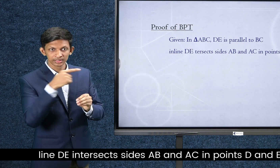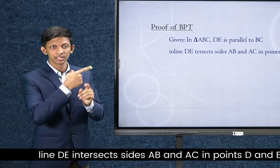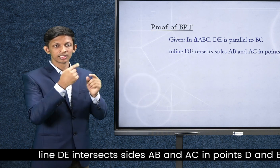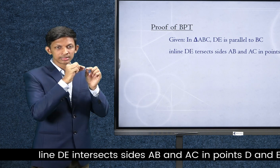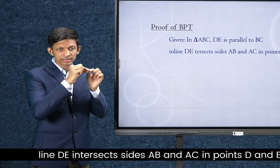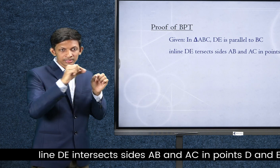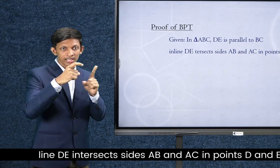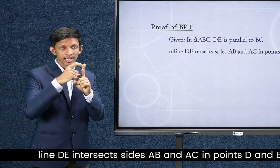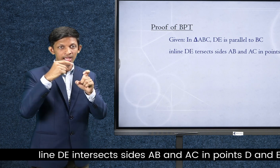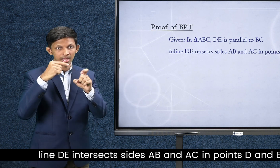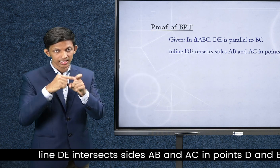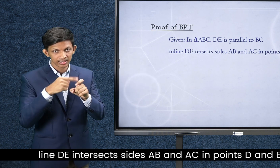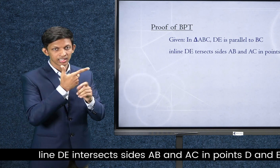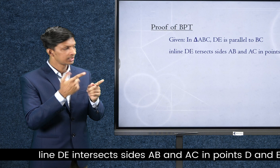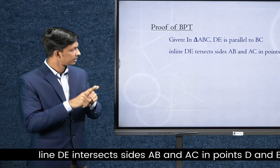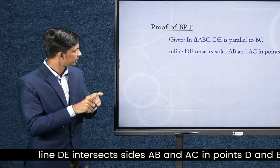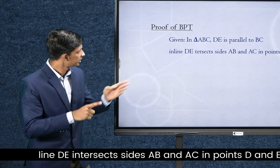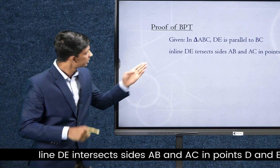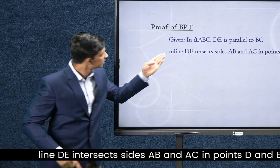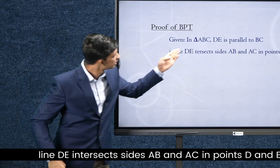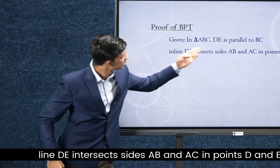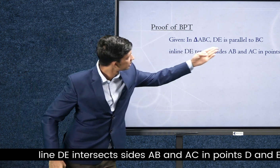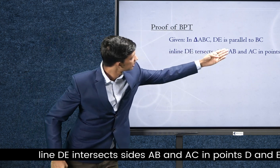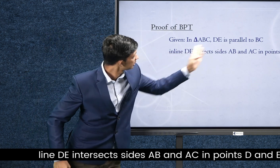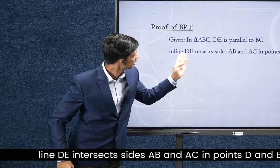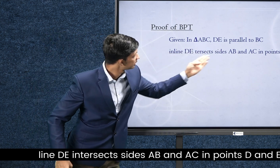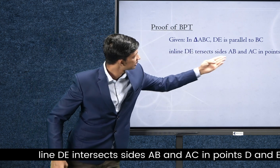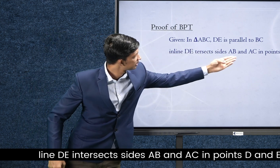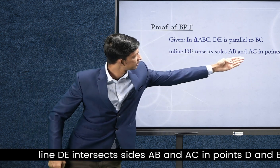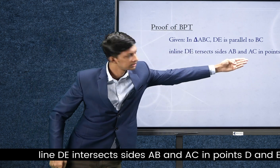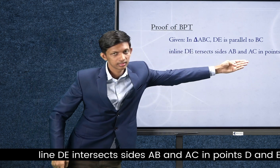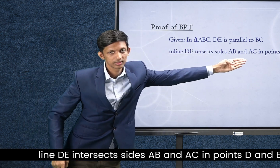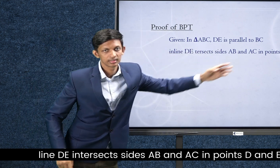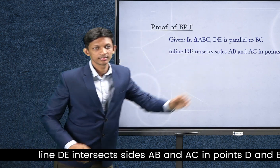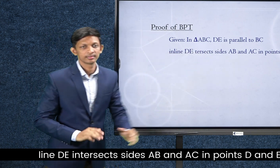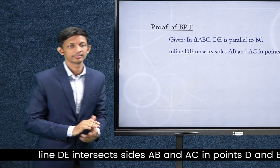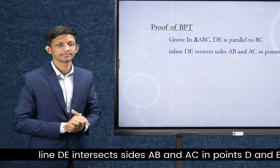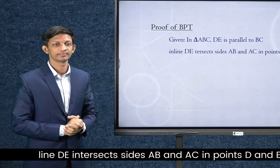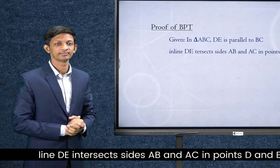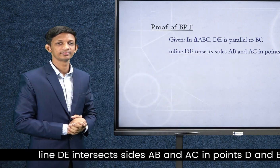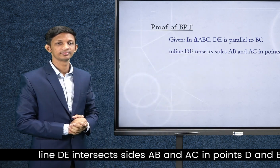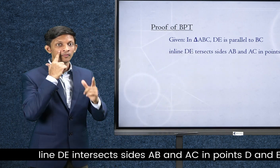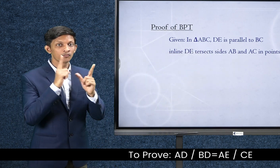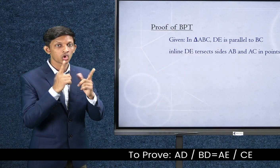DE intersects side AB and AC in points D and E respectively. To